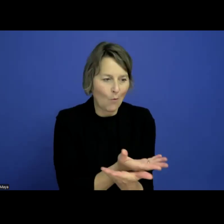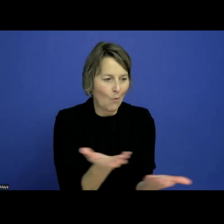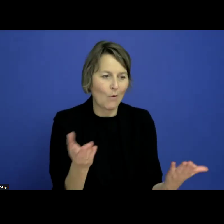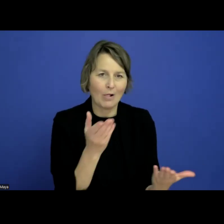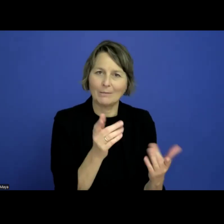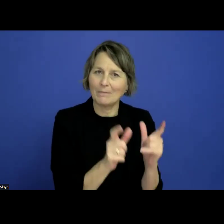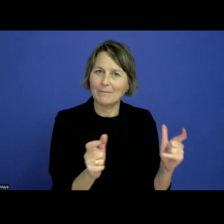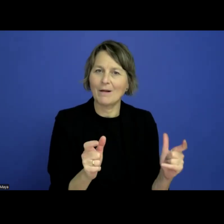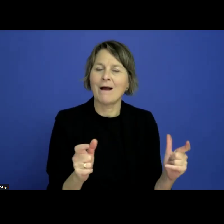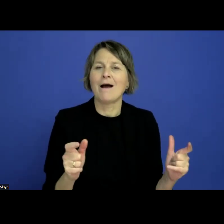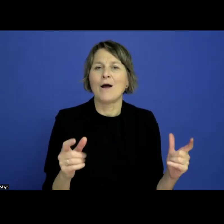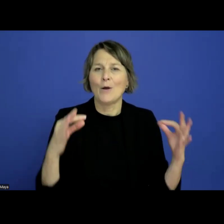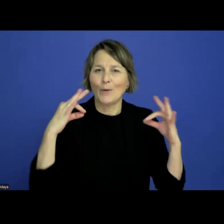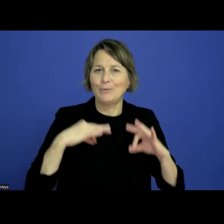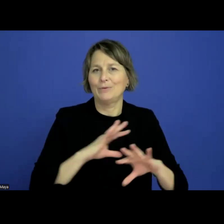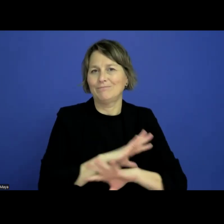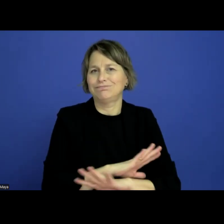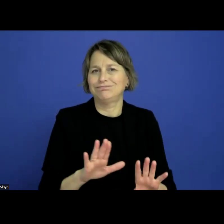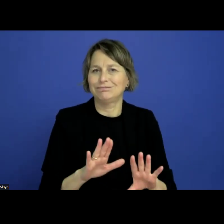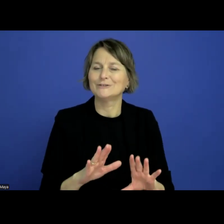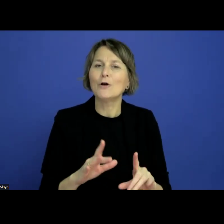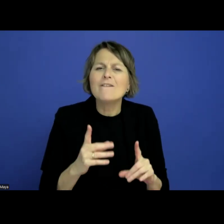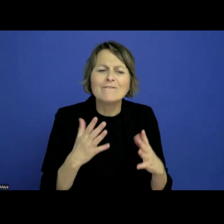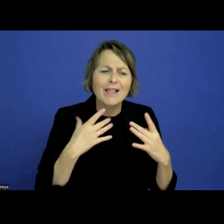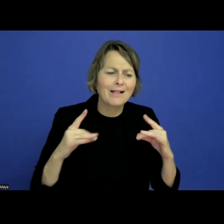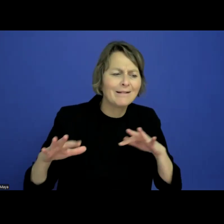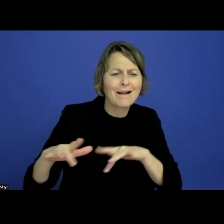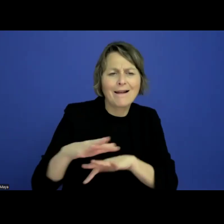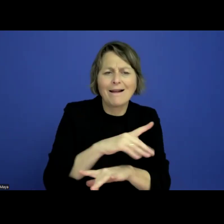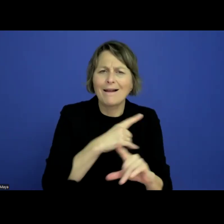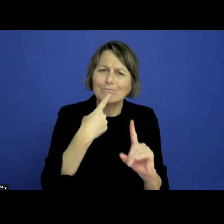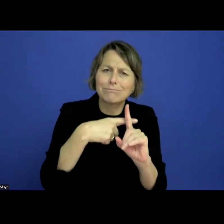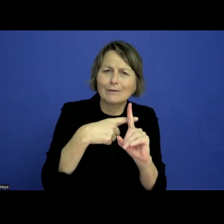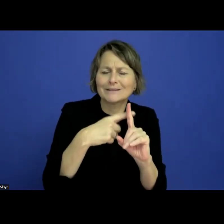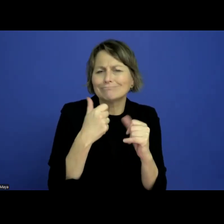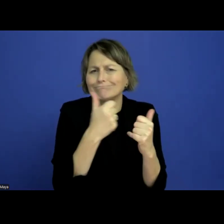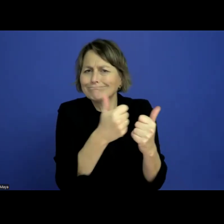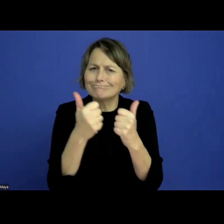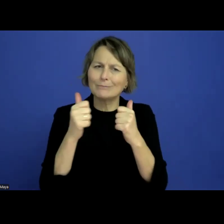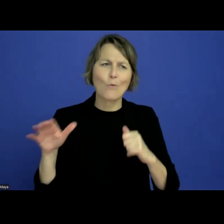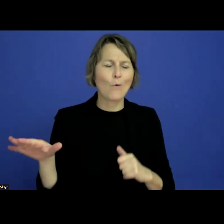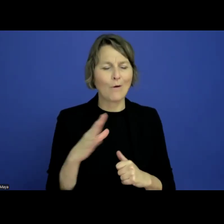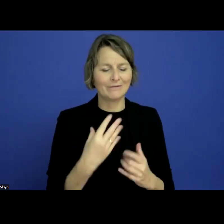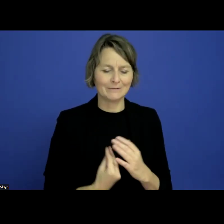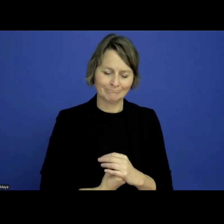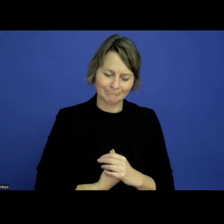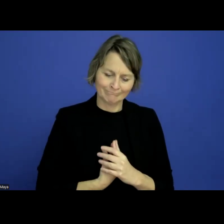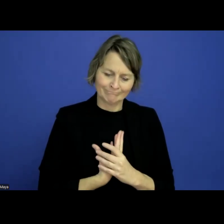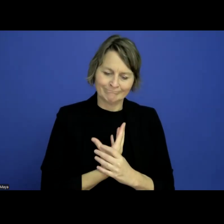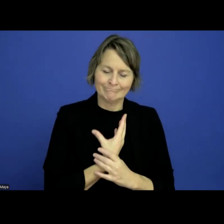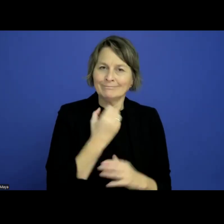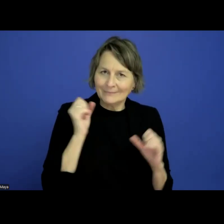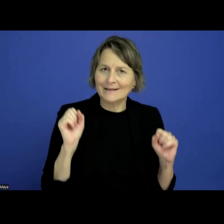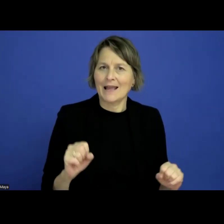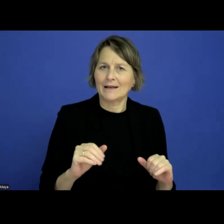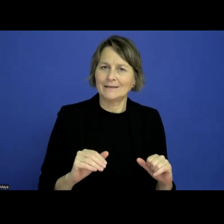and the positive environment that is created is good for everyone, where everyone can grow. And